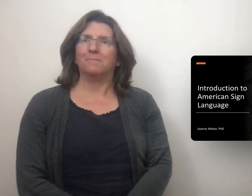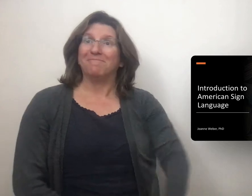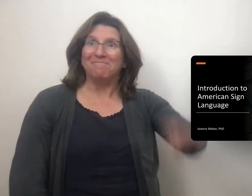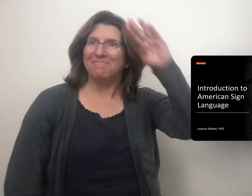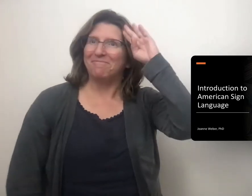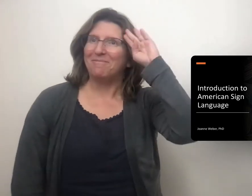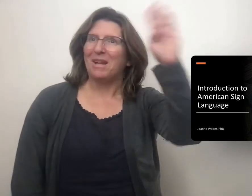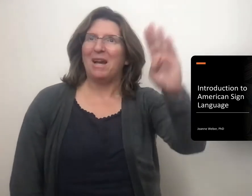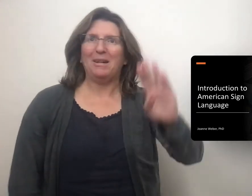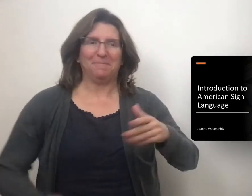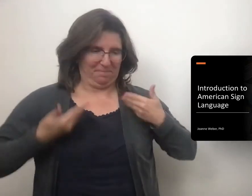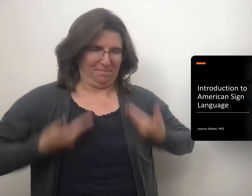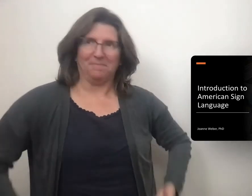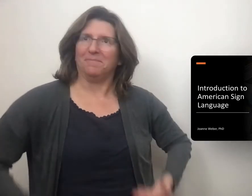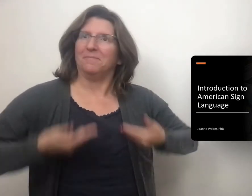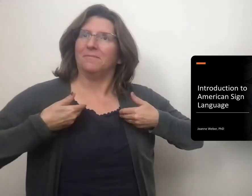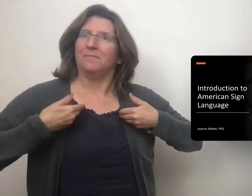Hello and welcome everyone.